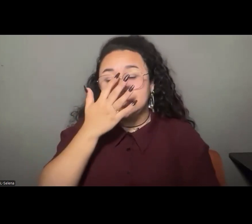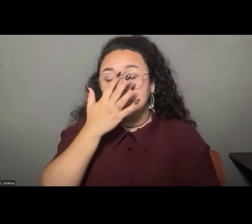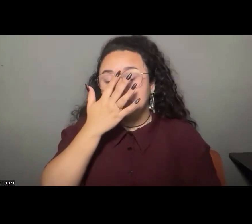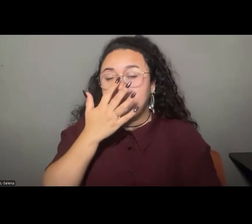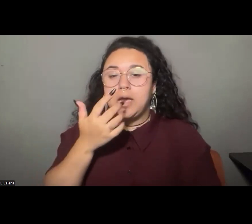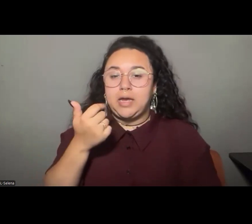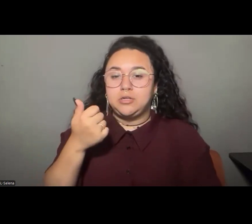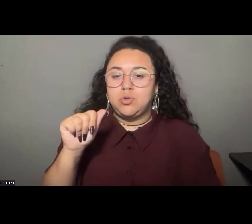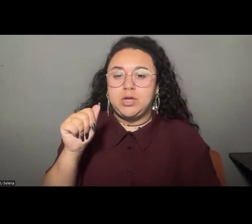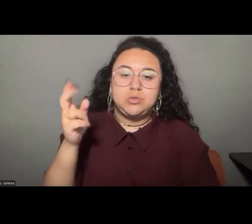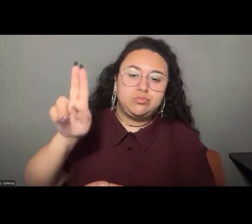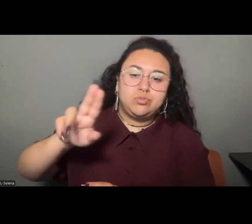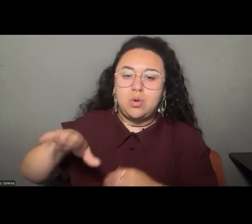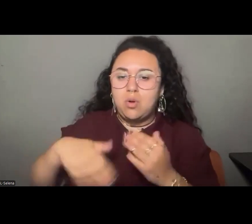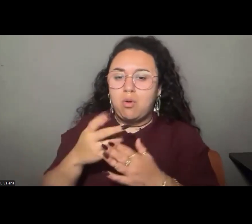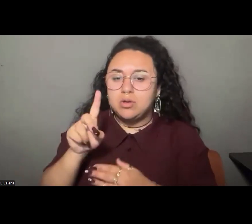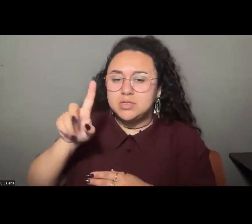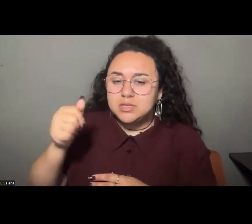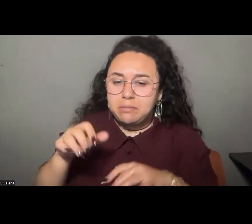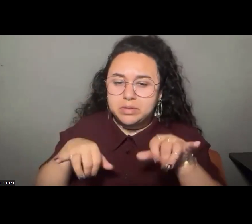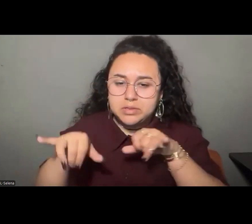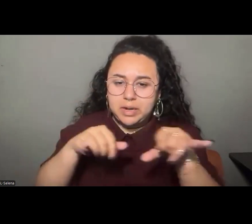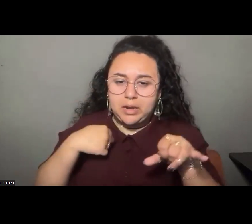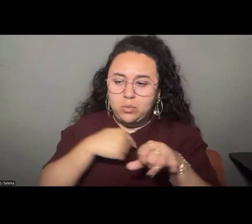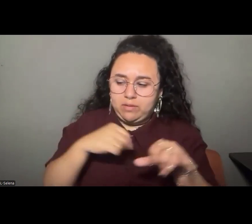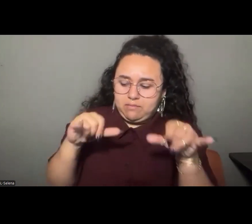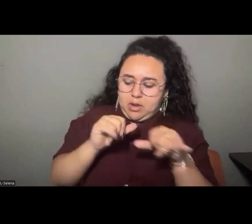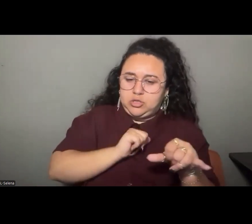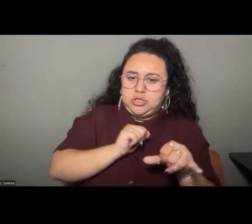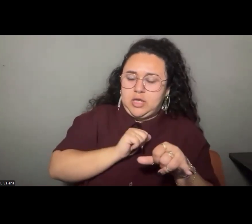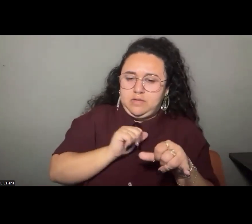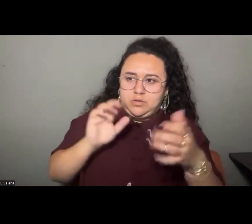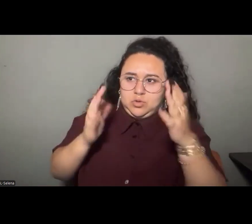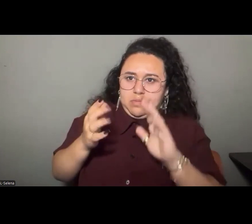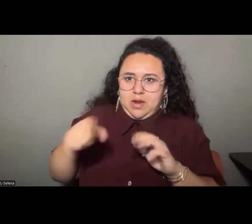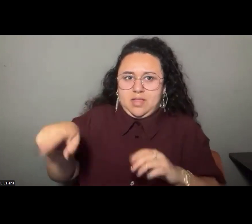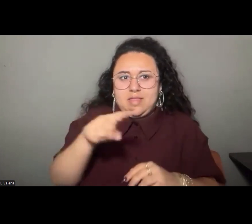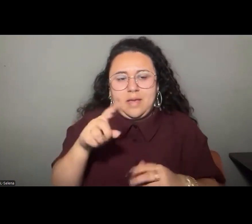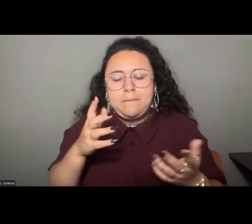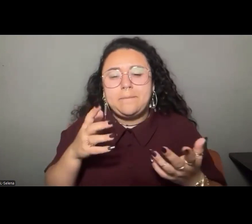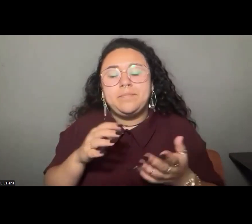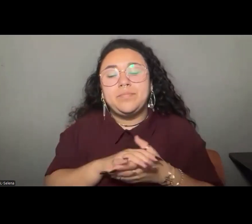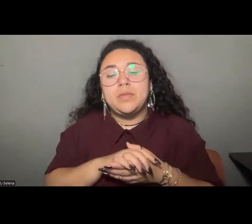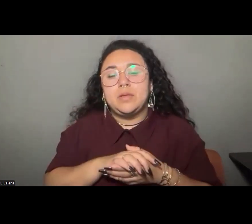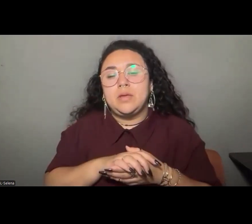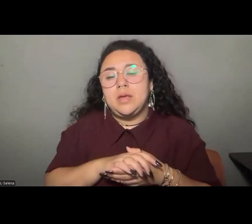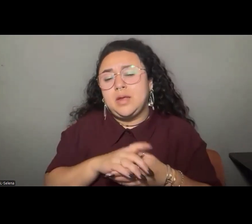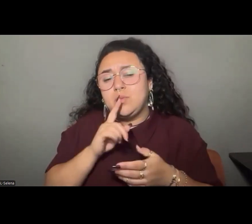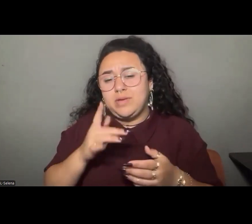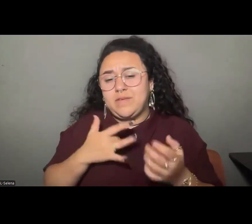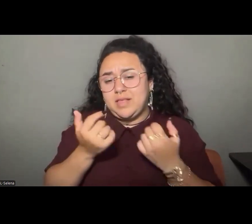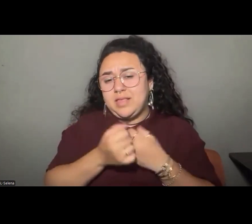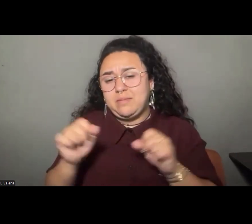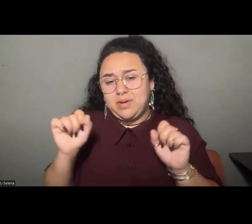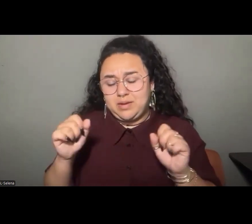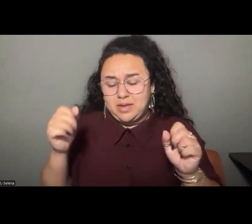measure ourselves against. And it's so liberating to be like I know for years, whenever I planned everything,